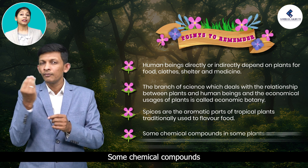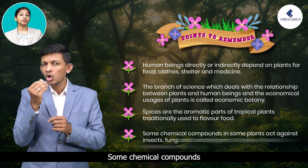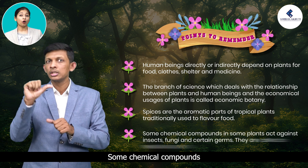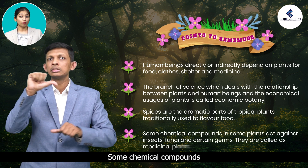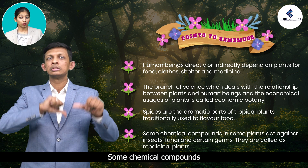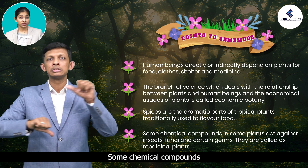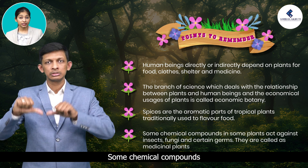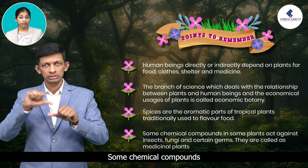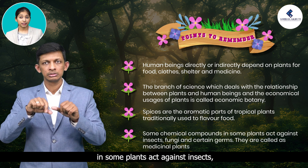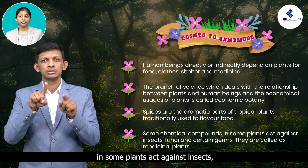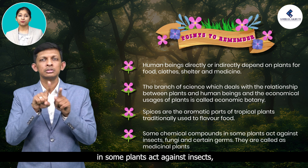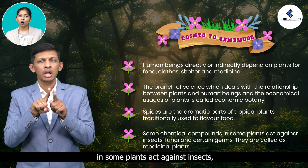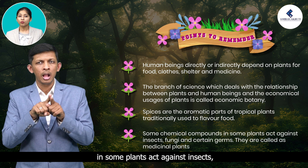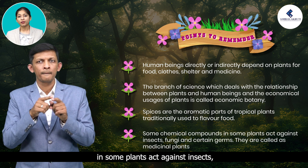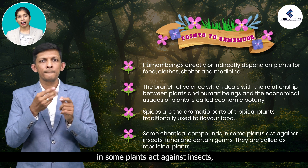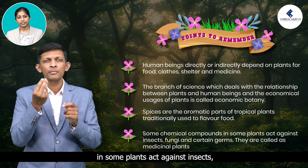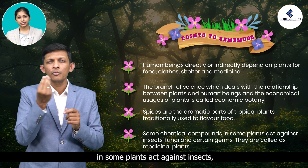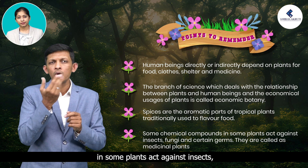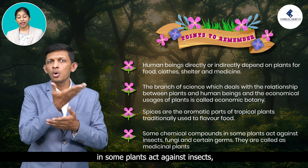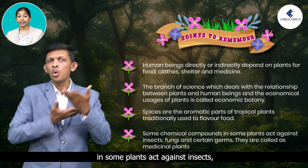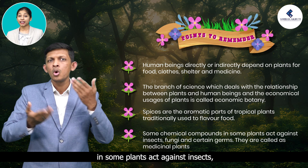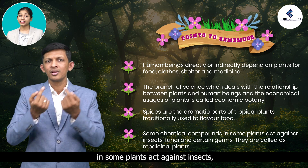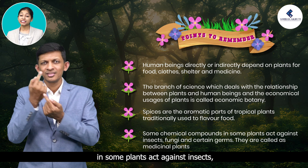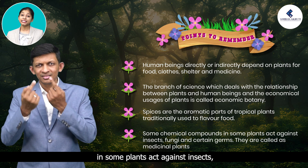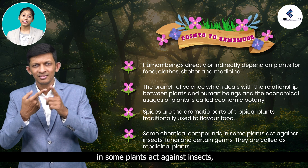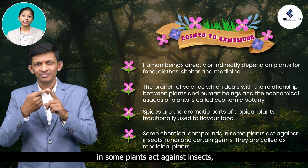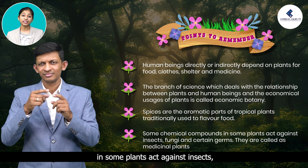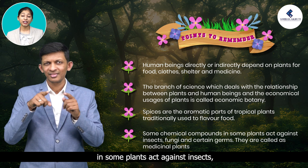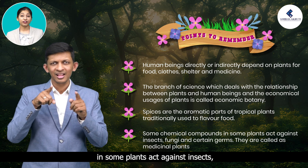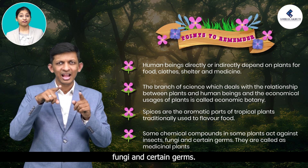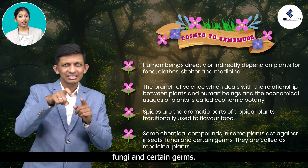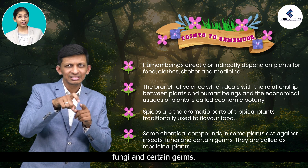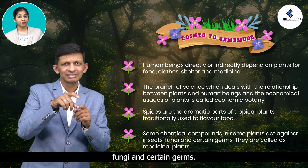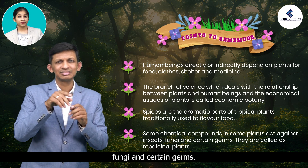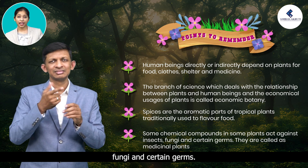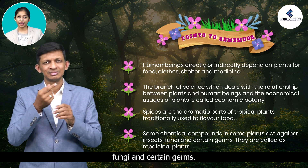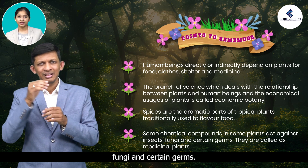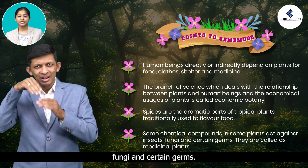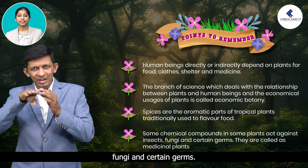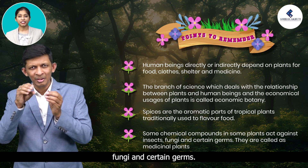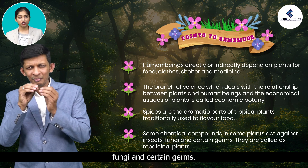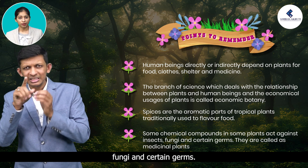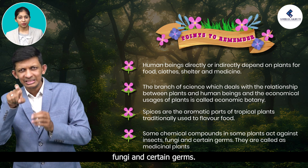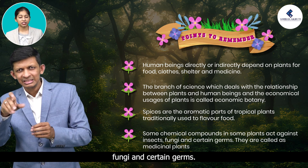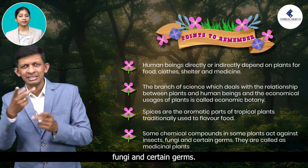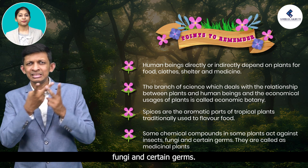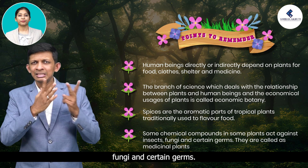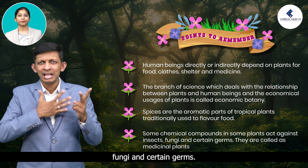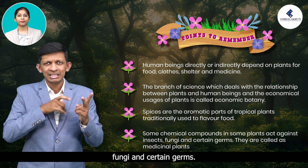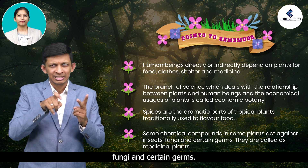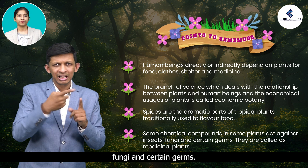Some chemical compounds in small plants act against insects, fungi, and certain